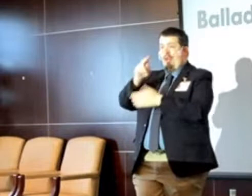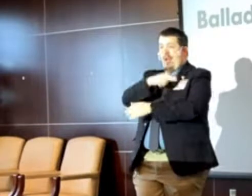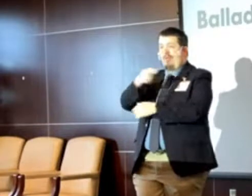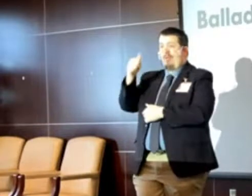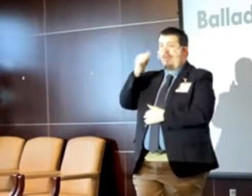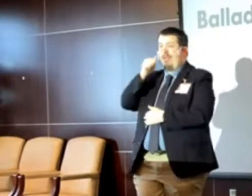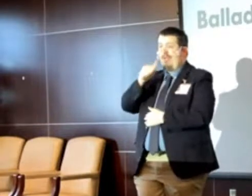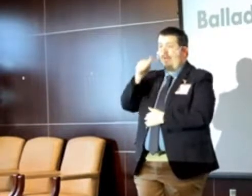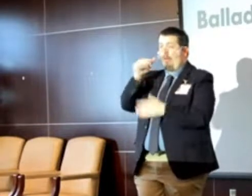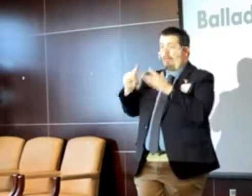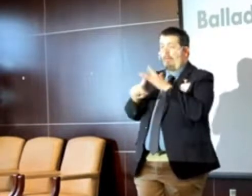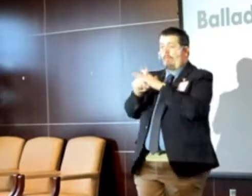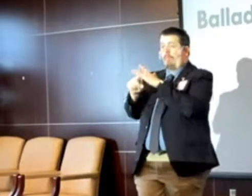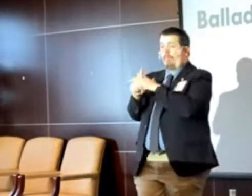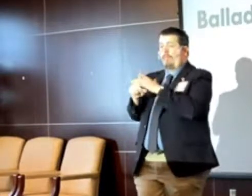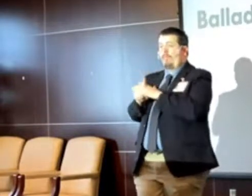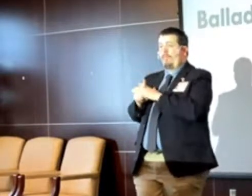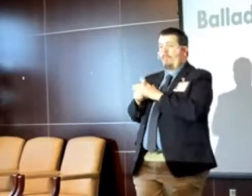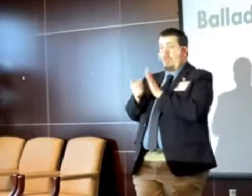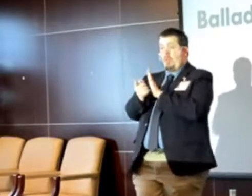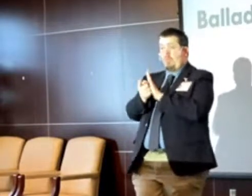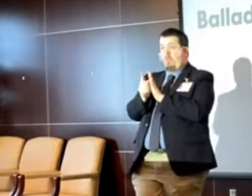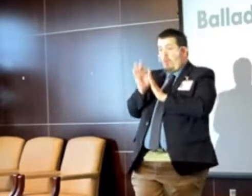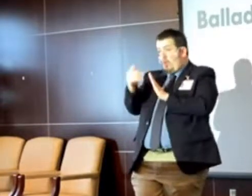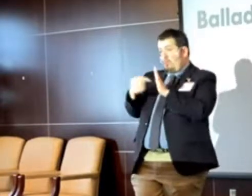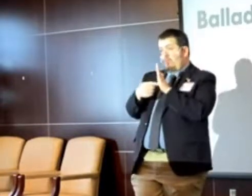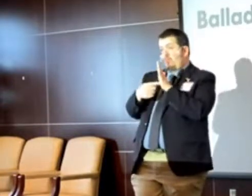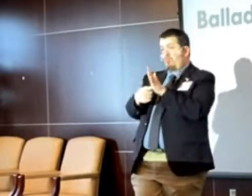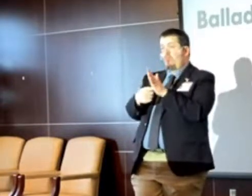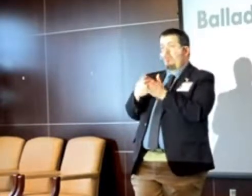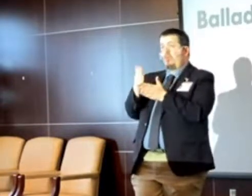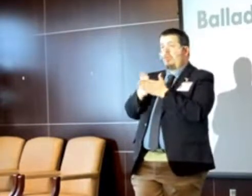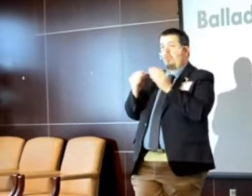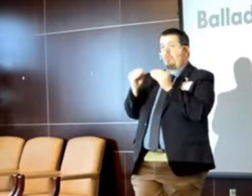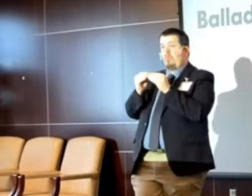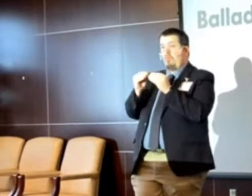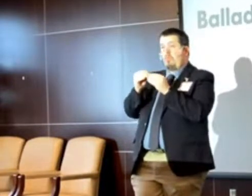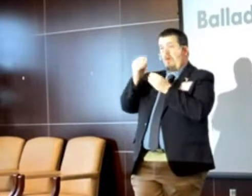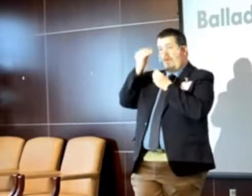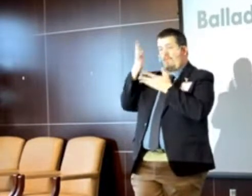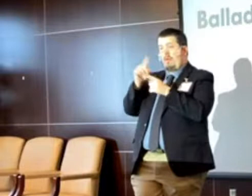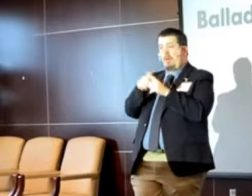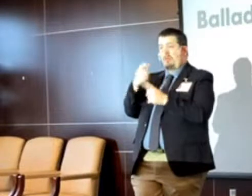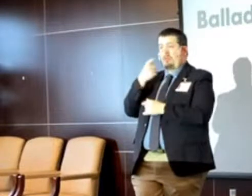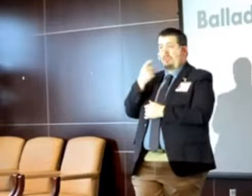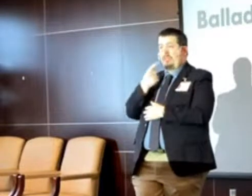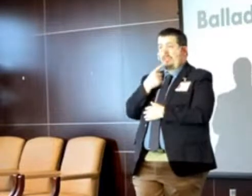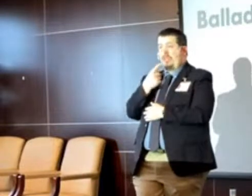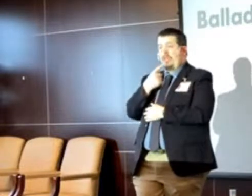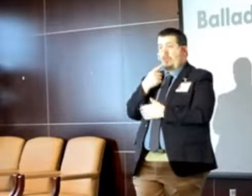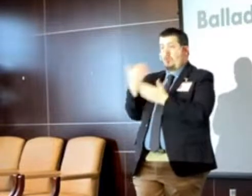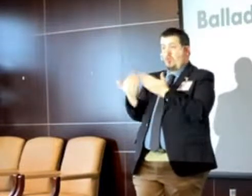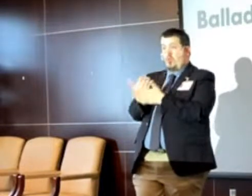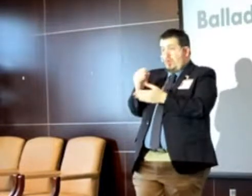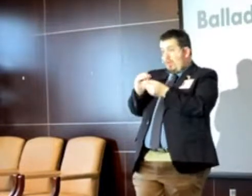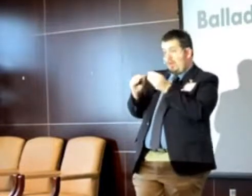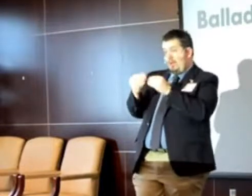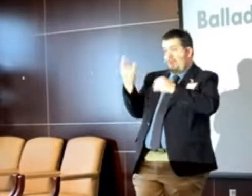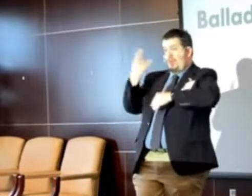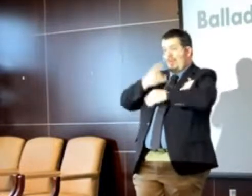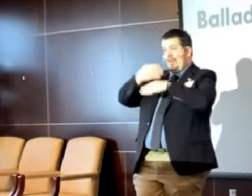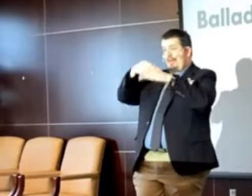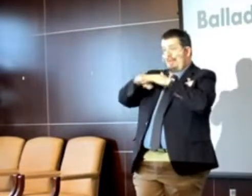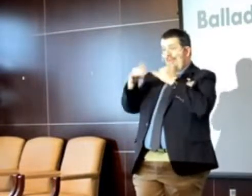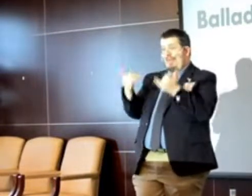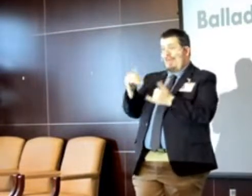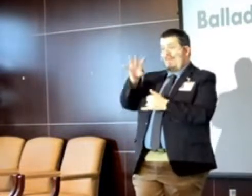daily basis. Just a moment, I want to share with you some more of our data, but as I just said, our new number today for inpatients